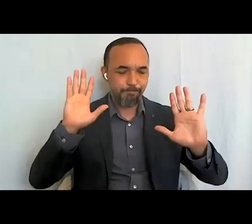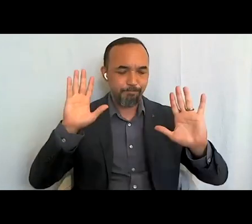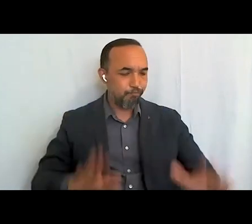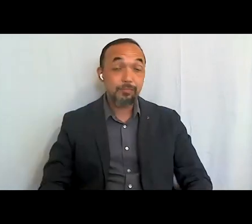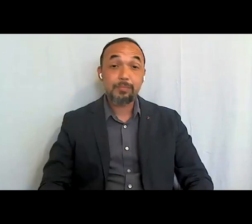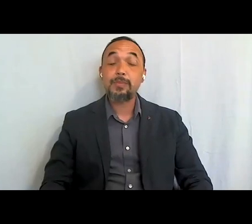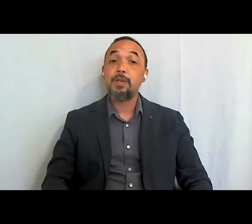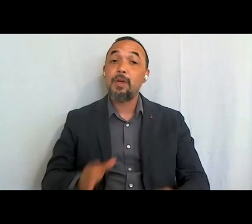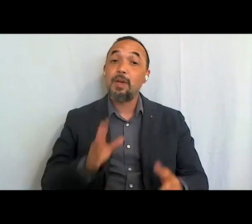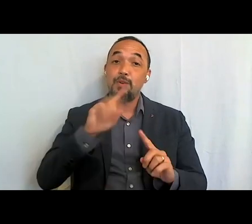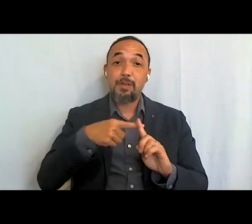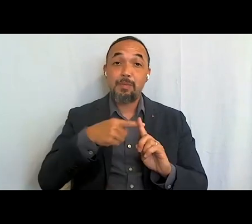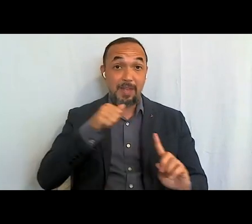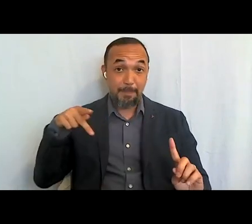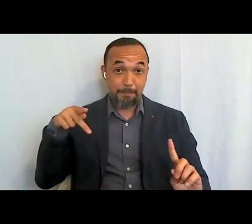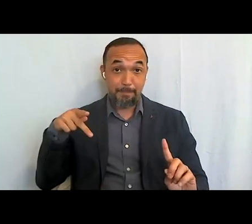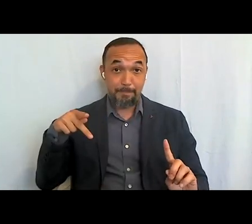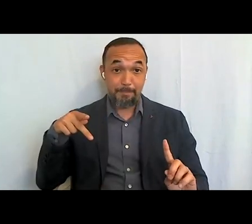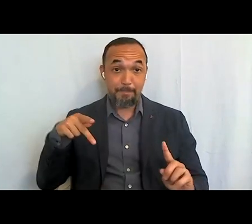app. We covered